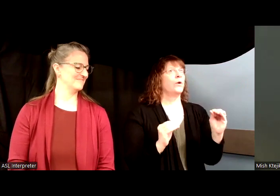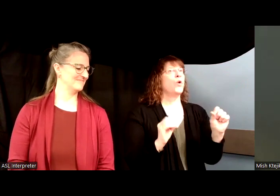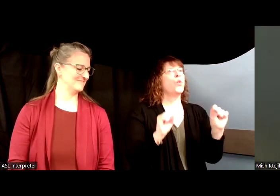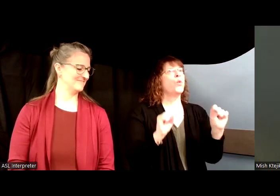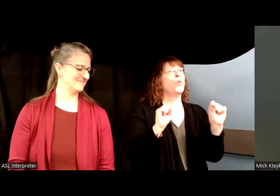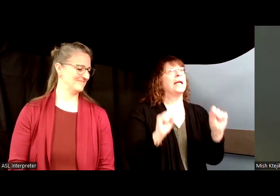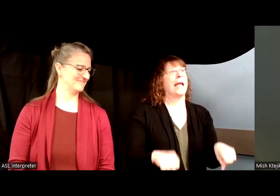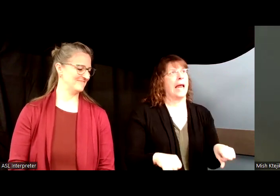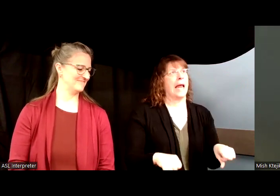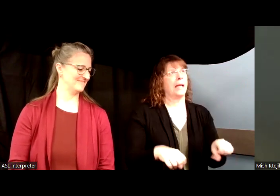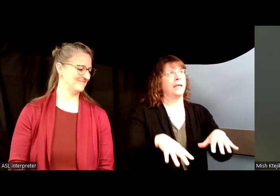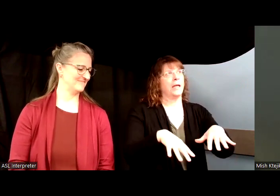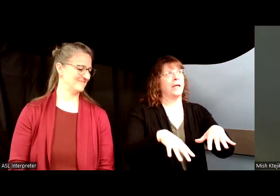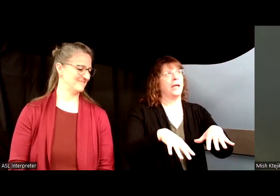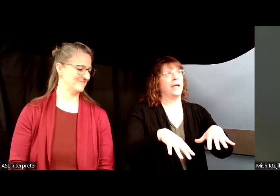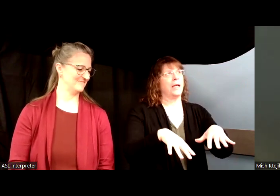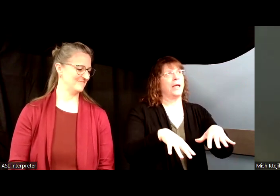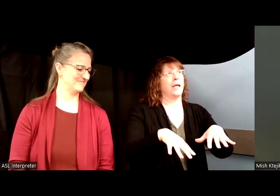So.